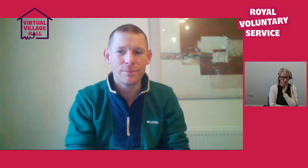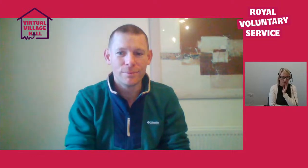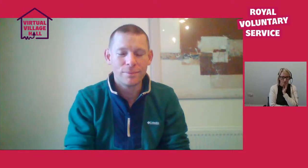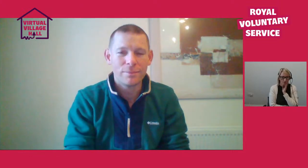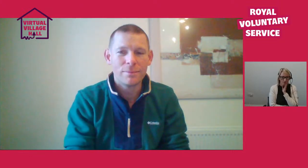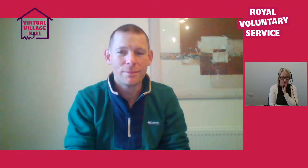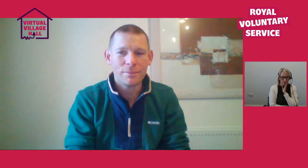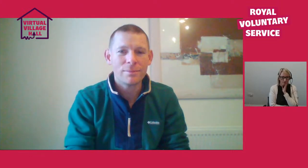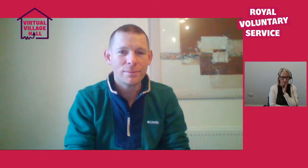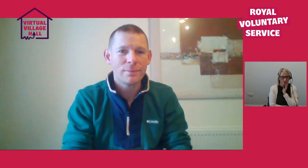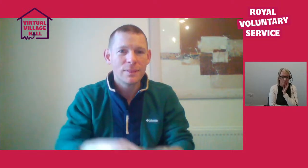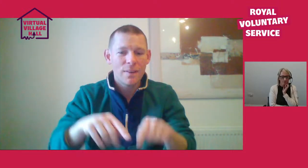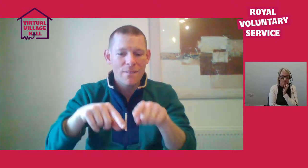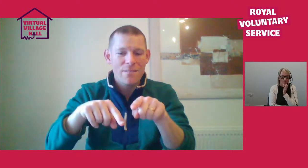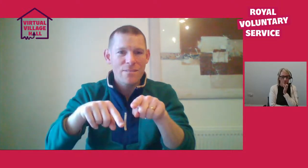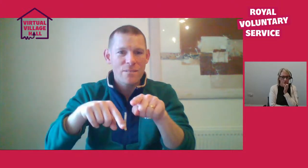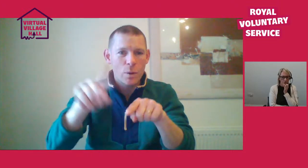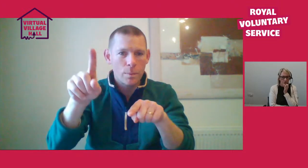Football.